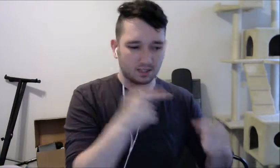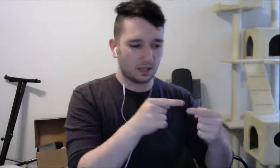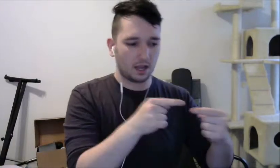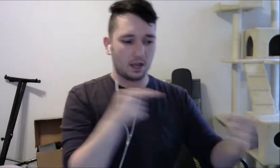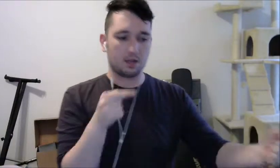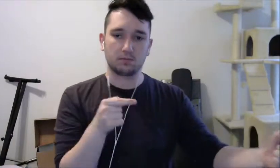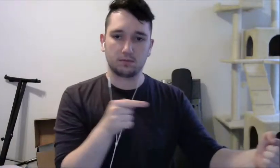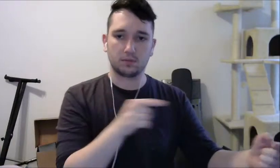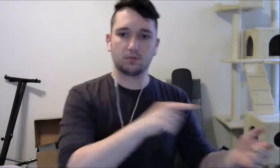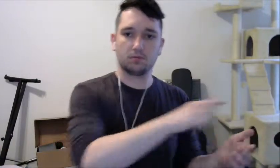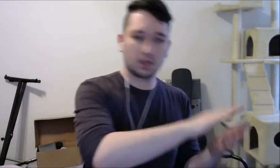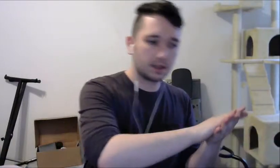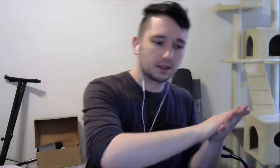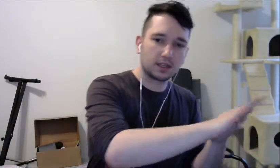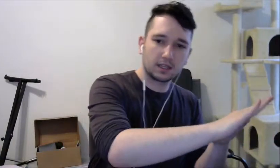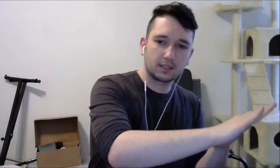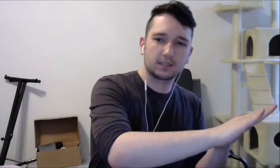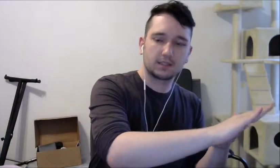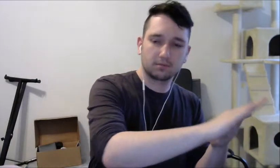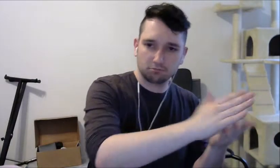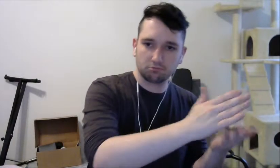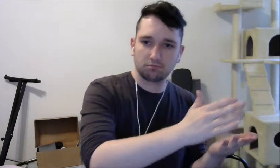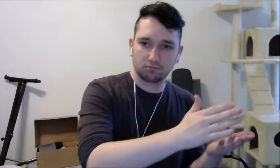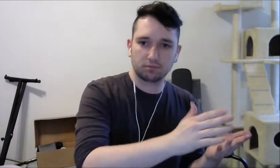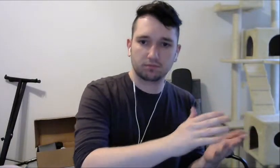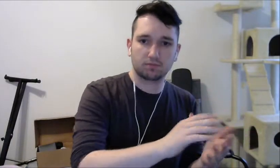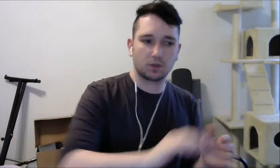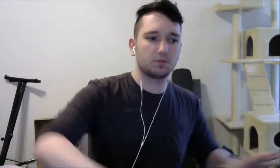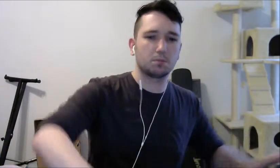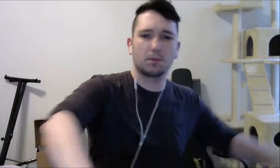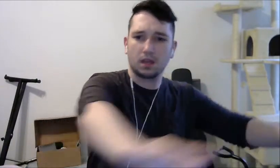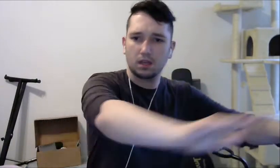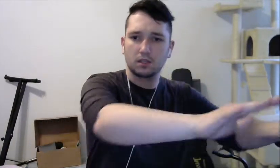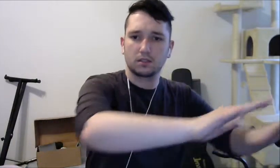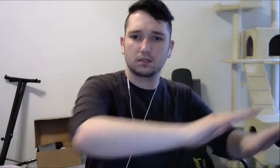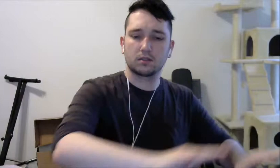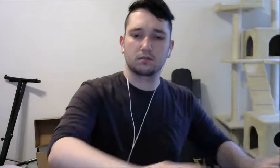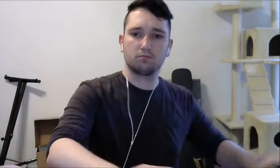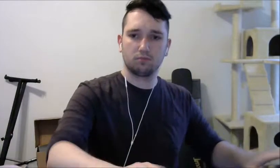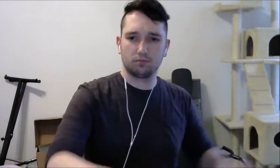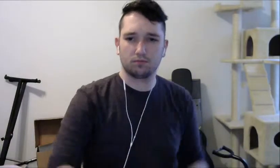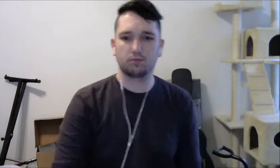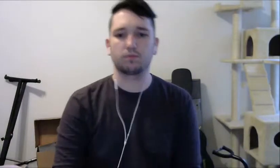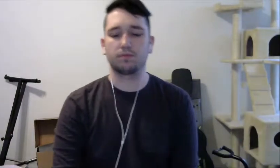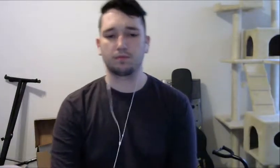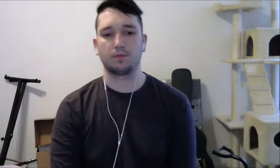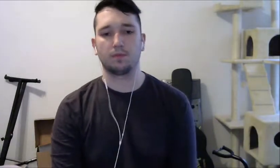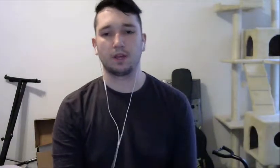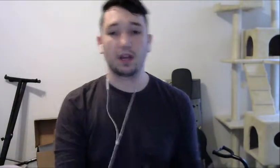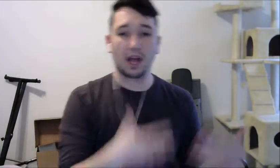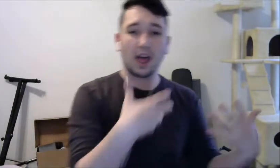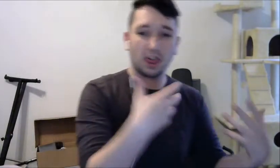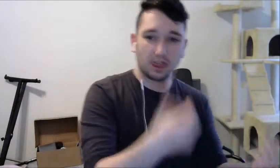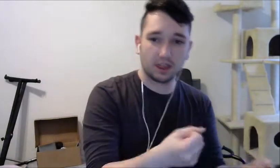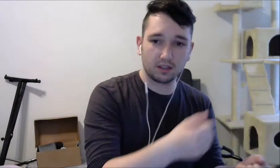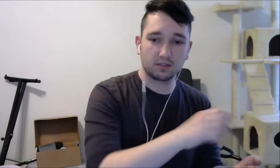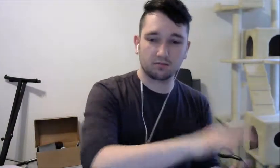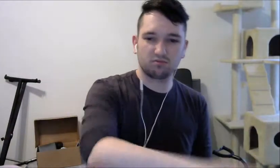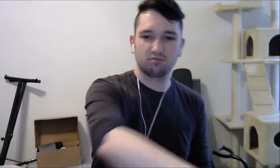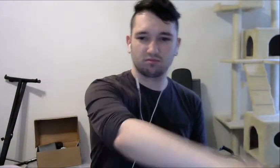While families may have wanted to move out of the city for decades, it was the rising incomes that occurred during and after World War II